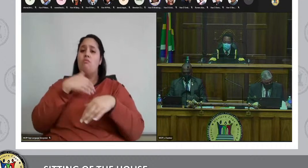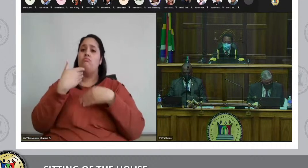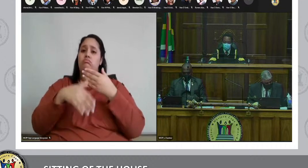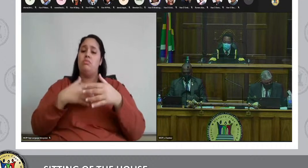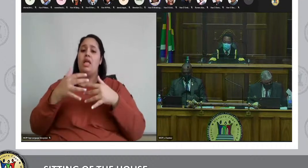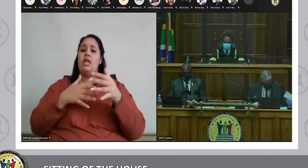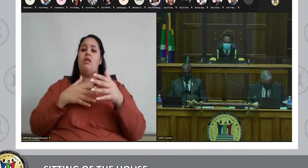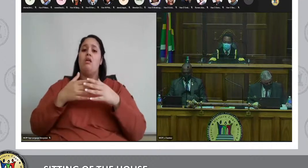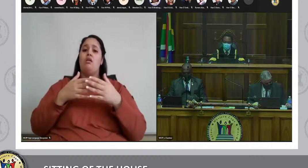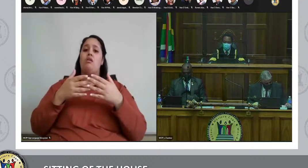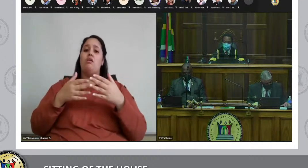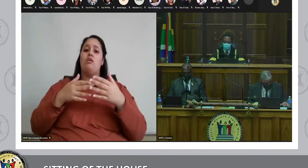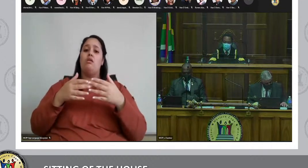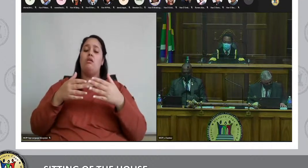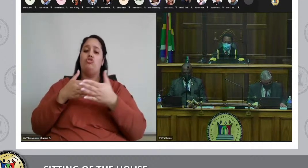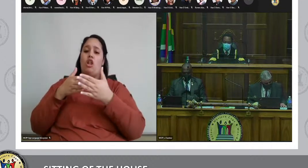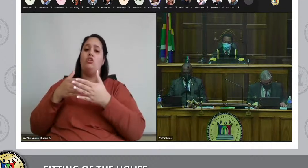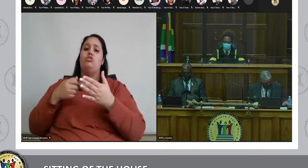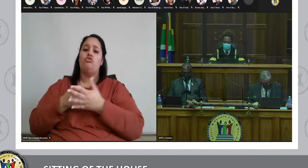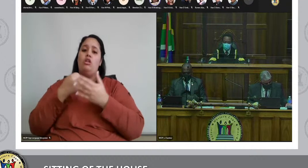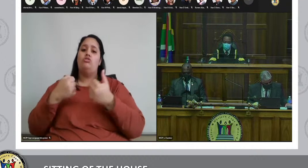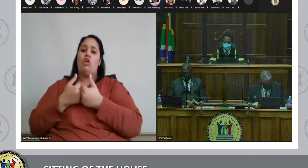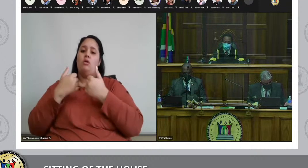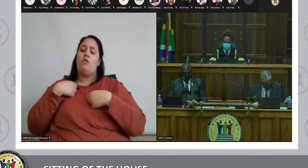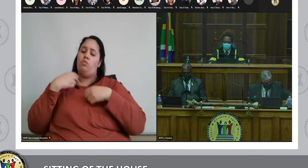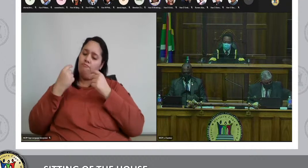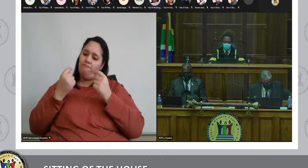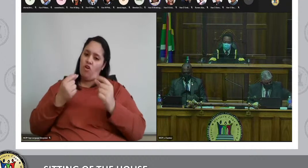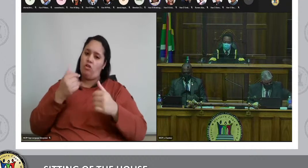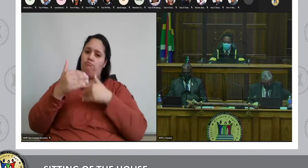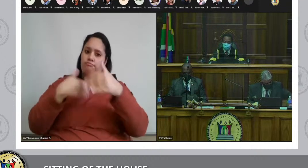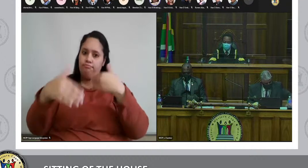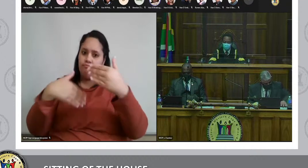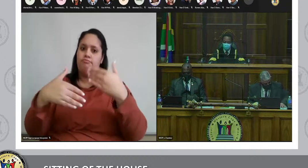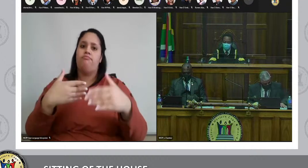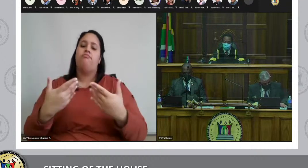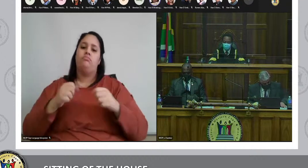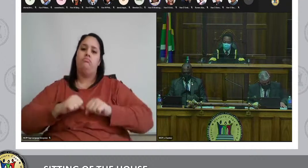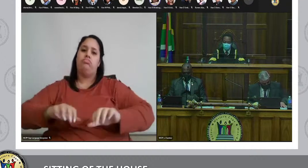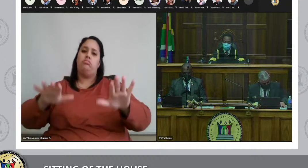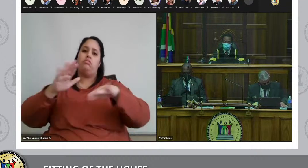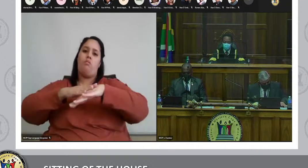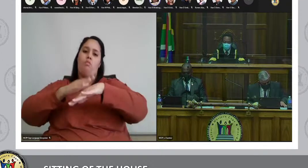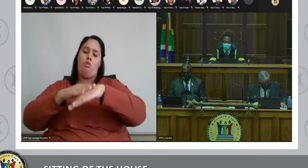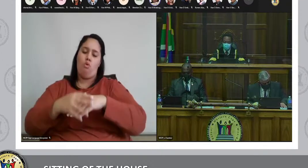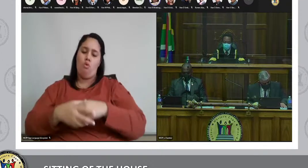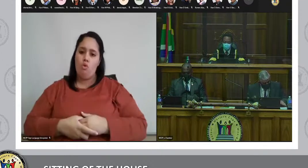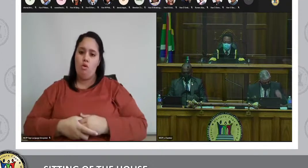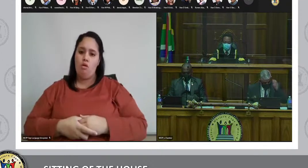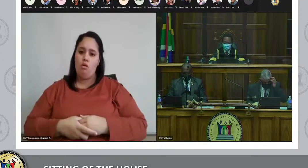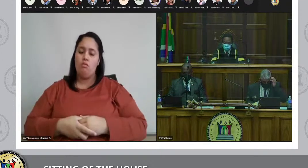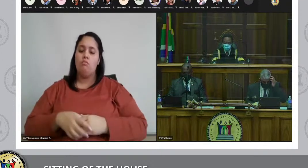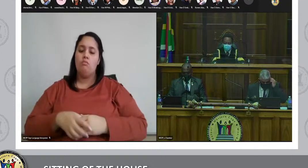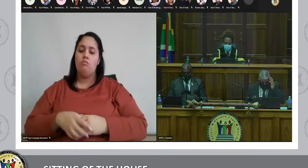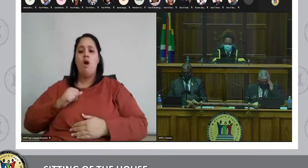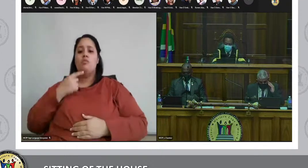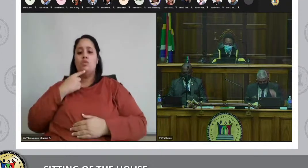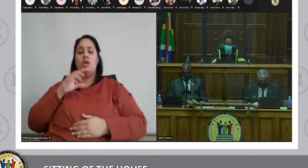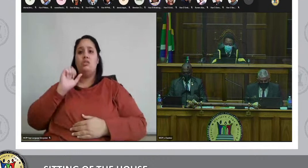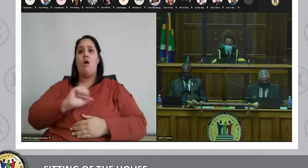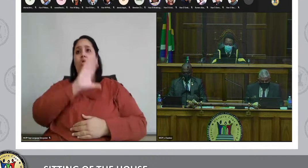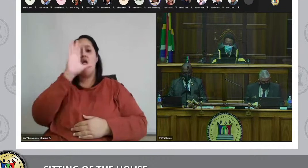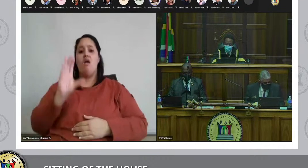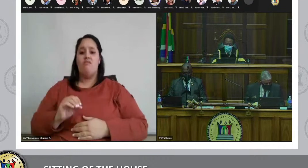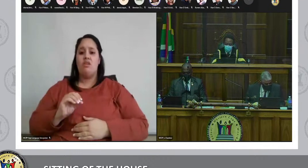setups, but we are now building momentum and scaling up the vaccine rollout. En ek wil sê, Suid-Afrika word